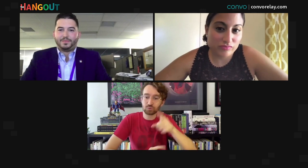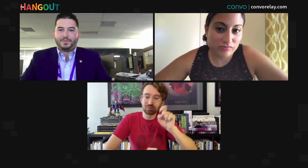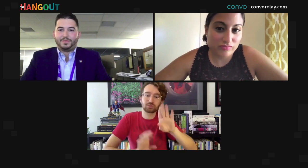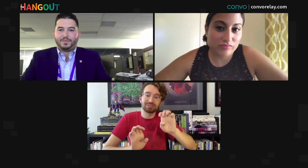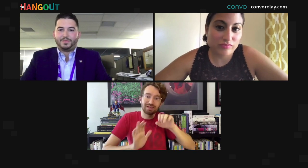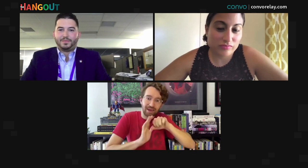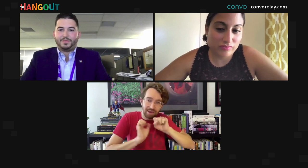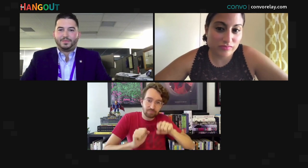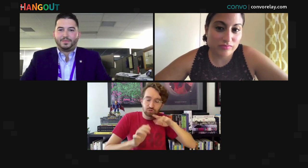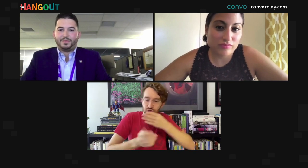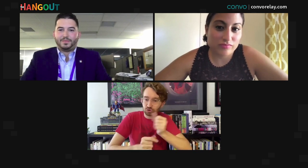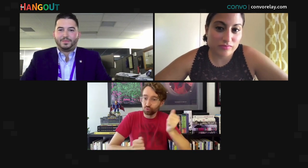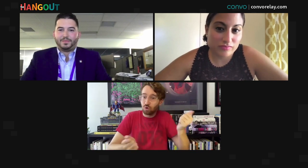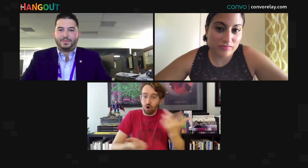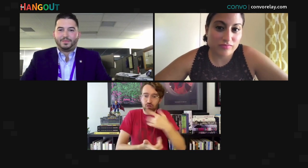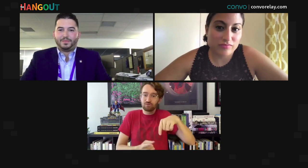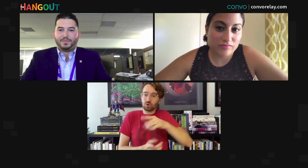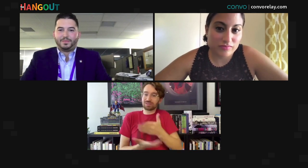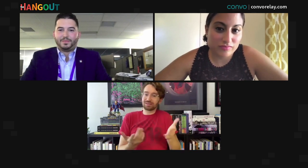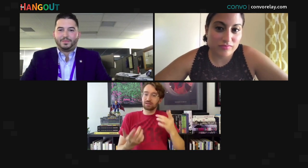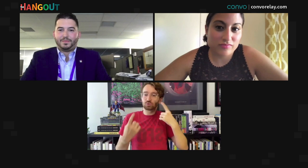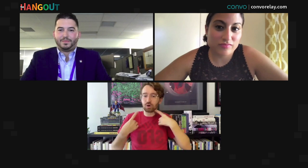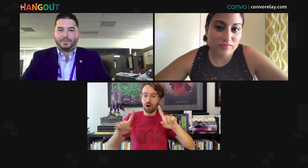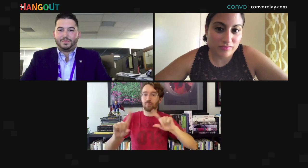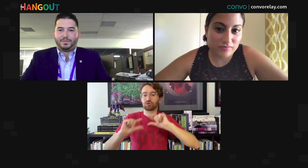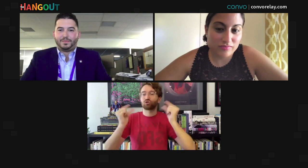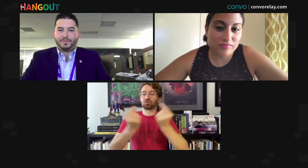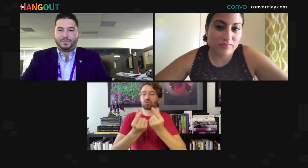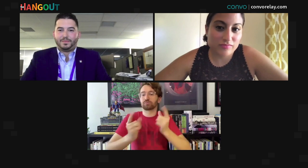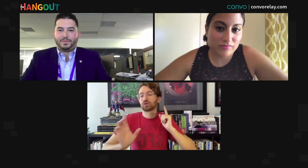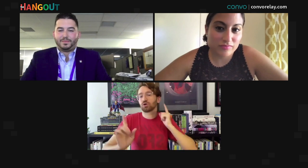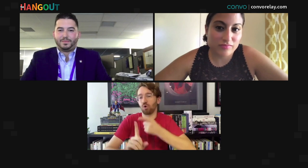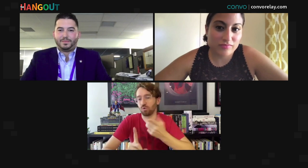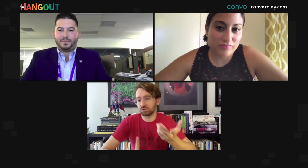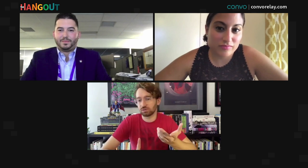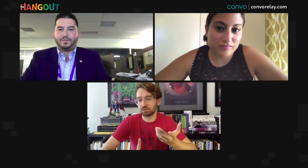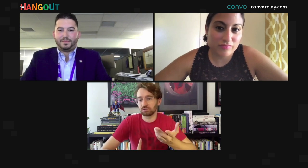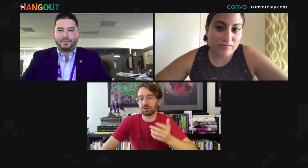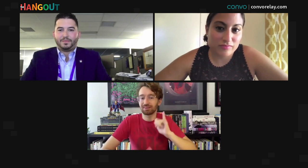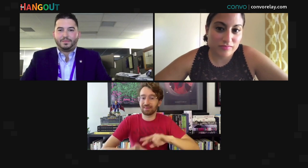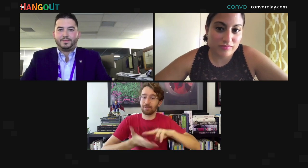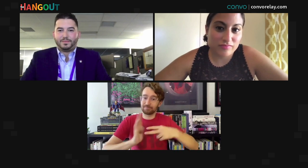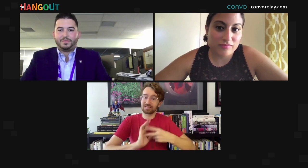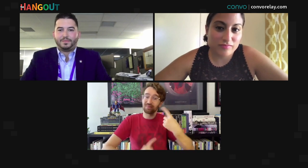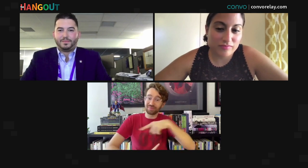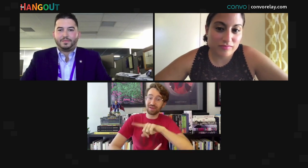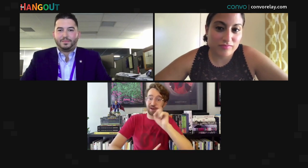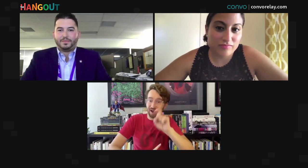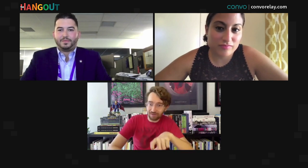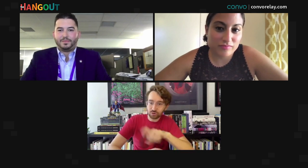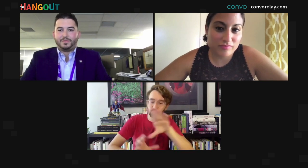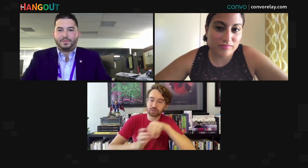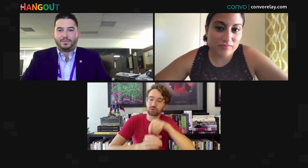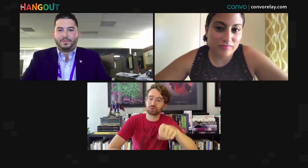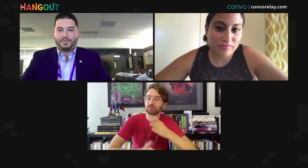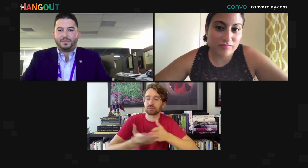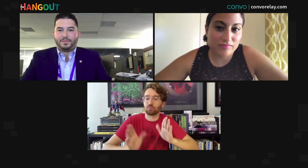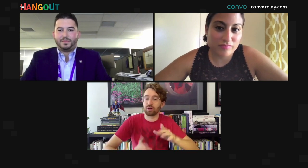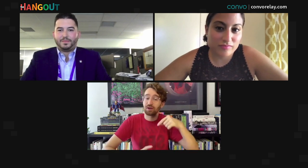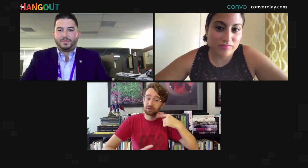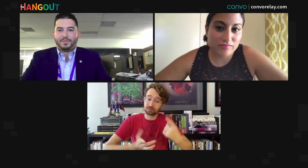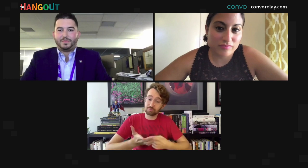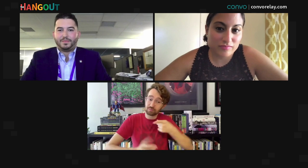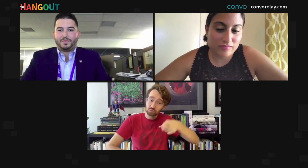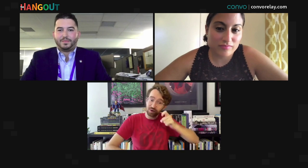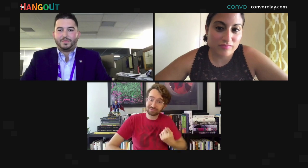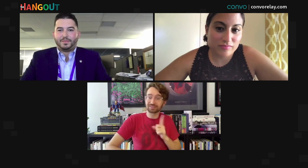need to be able to access that environment. You need to be able to do all of those things to accomplish the group's goals. And that means they're going to